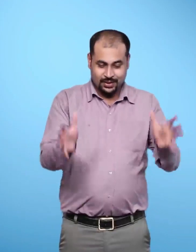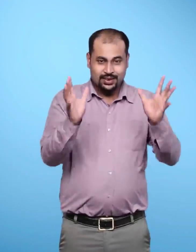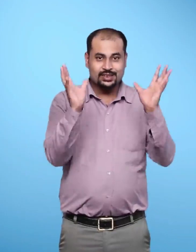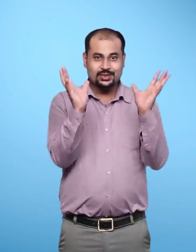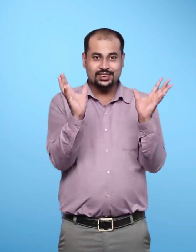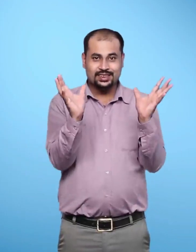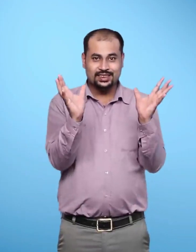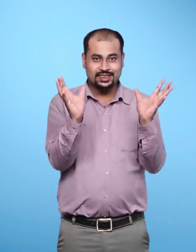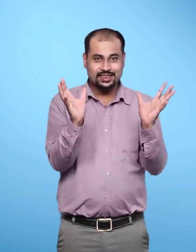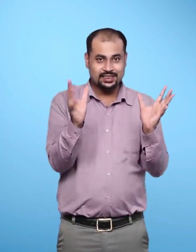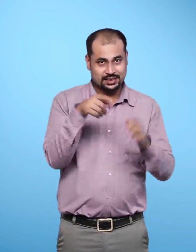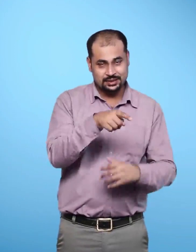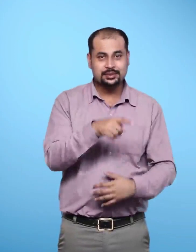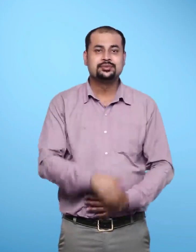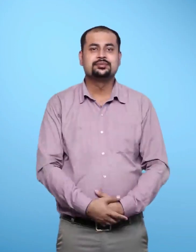Item: bucket.